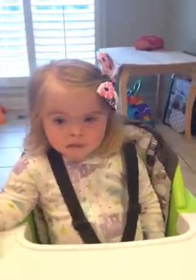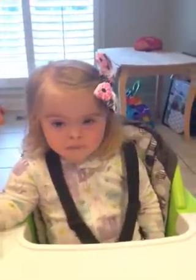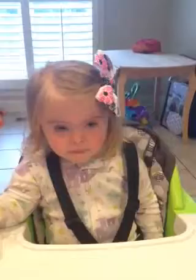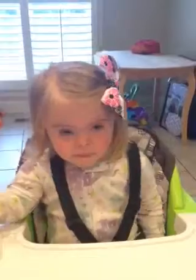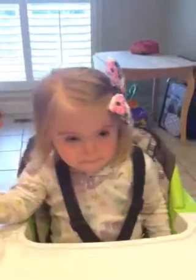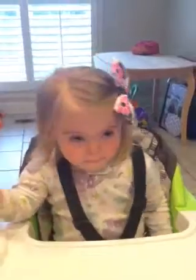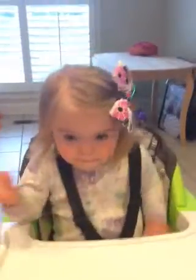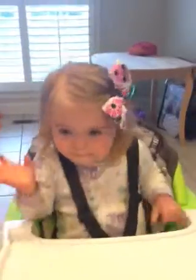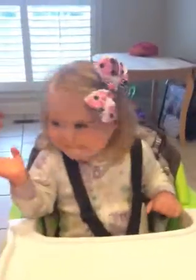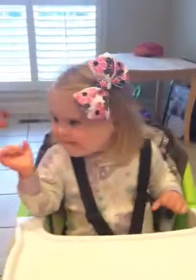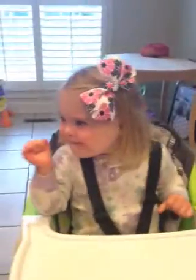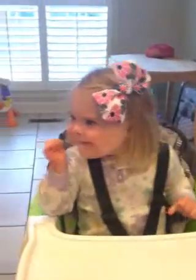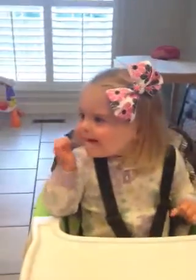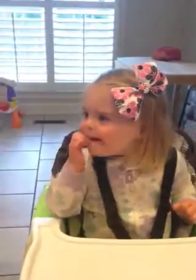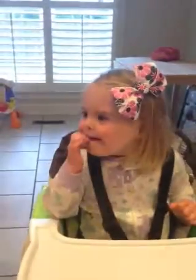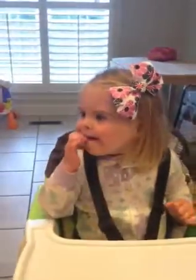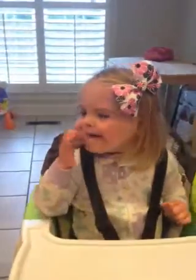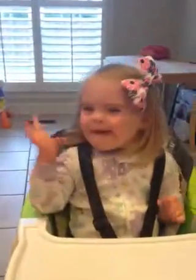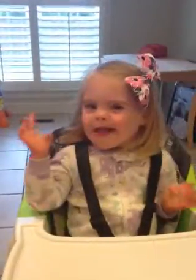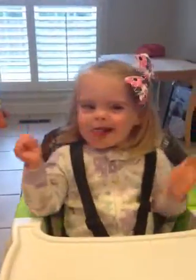milk. Milk.